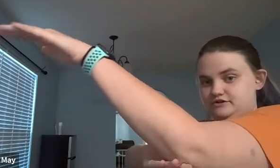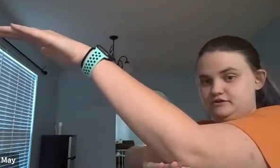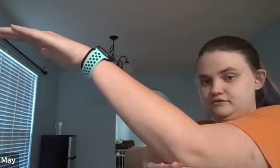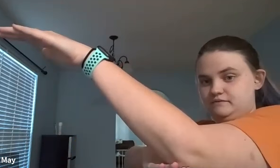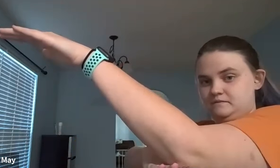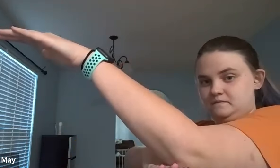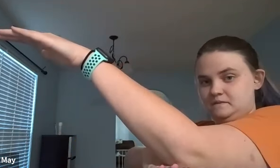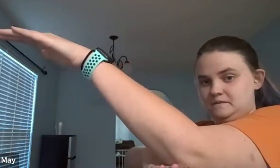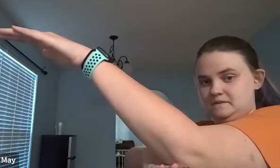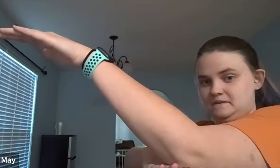afternoon.